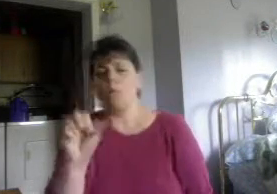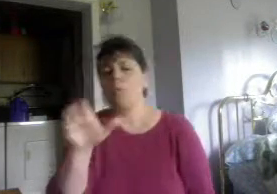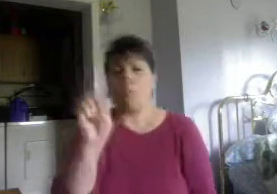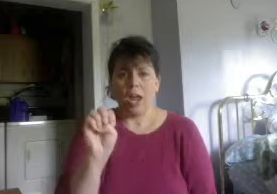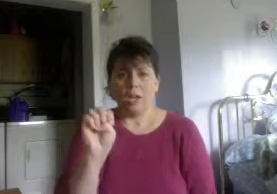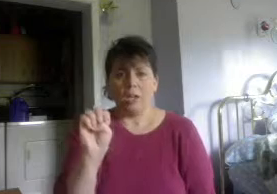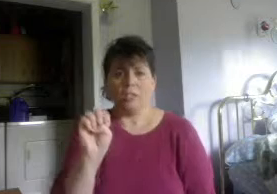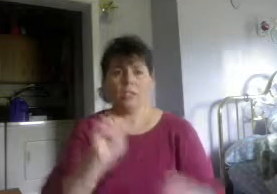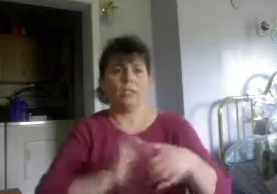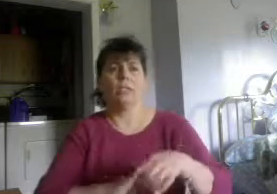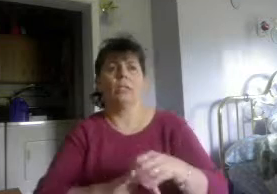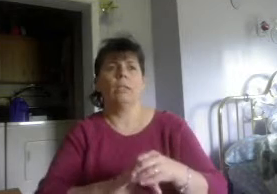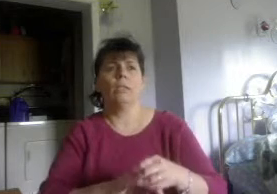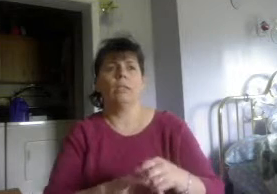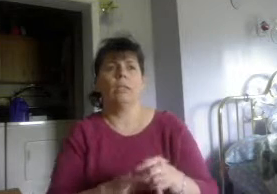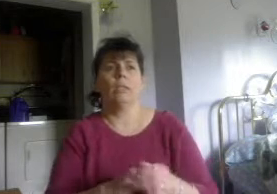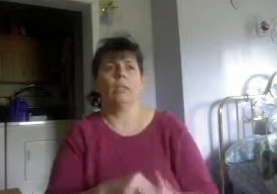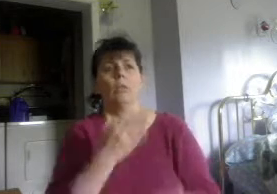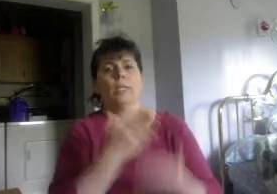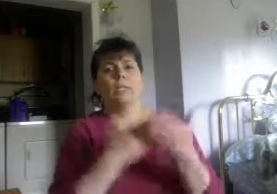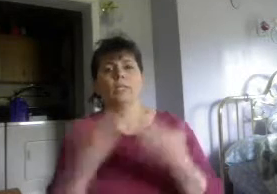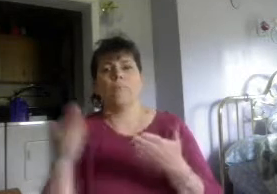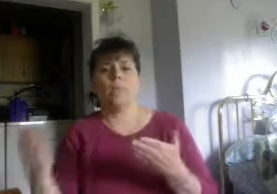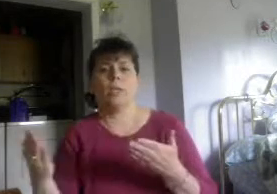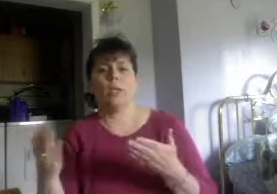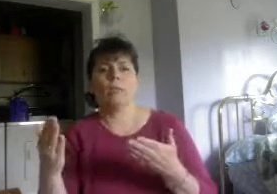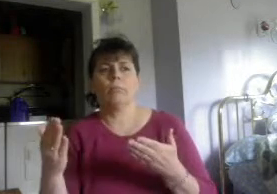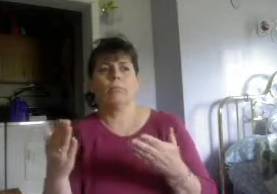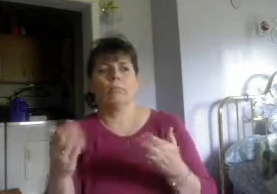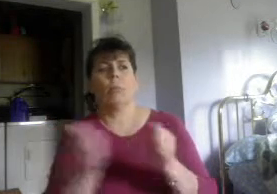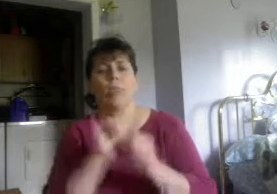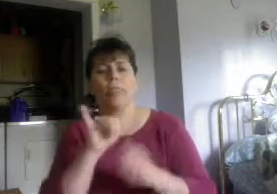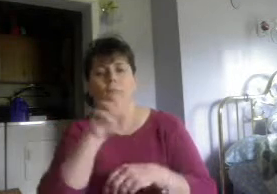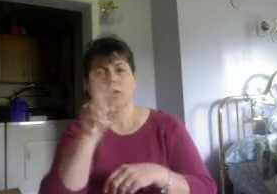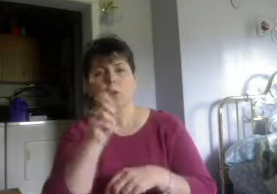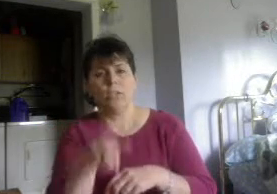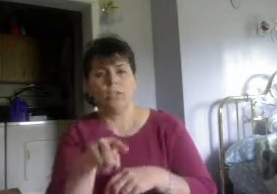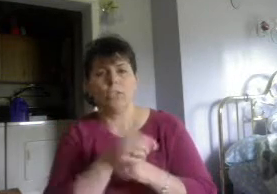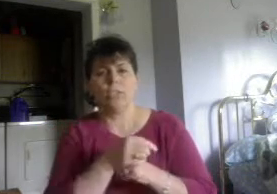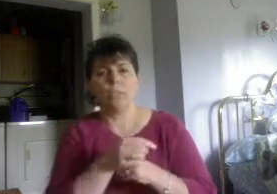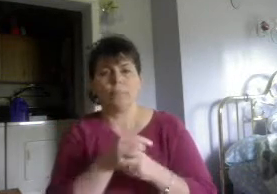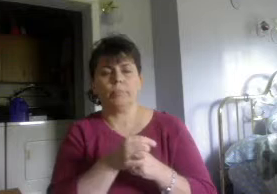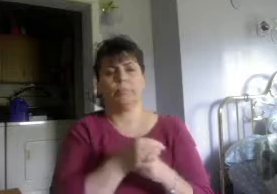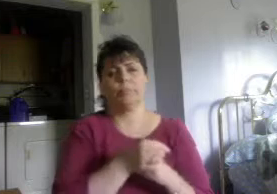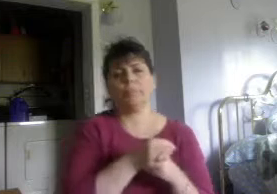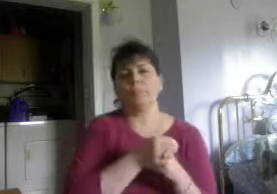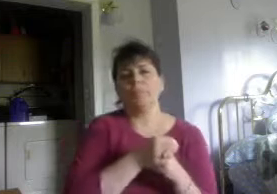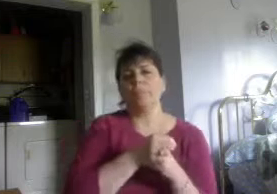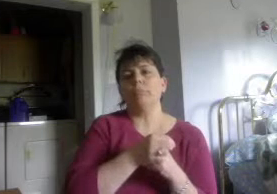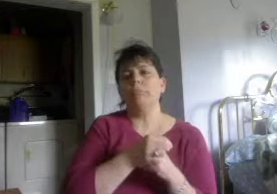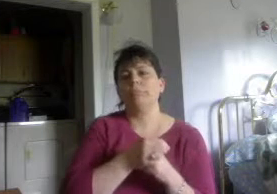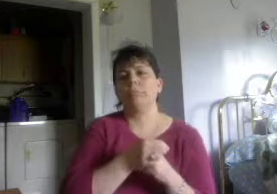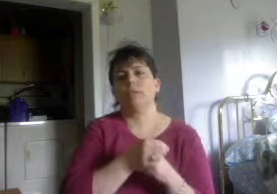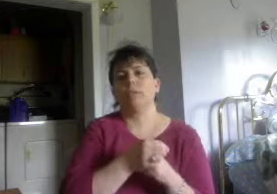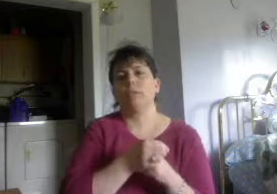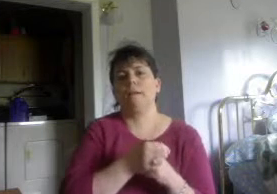why race was a factor? Was it because of lack of information, insensitivity, racism, or something